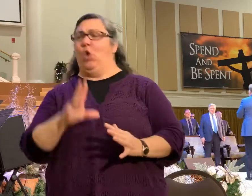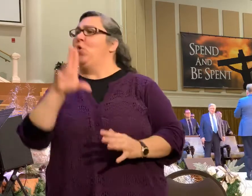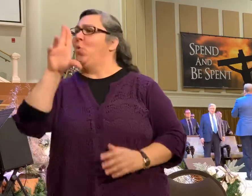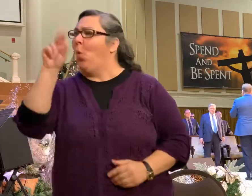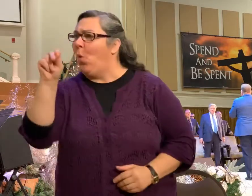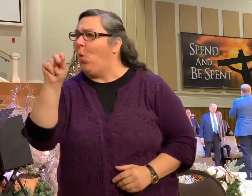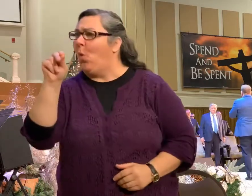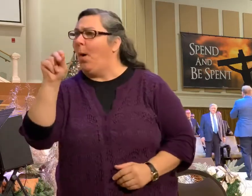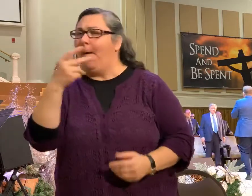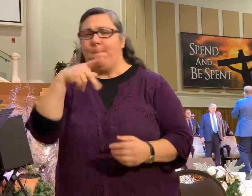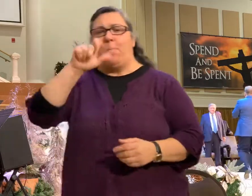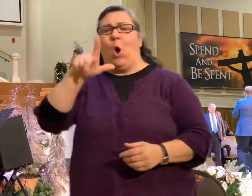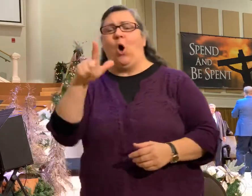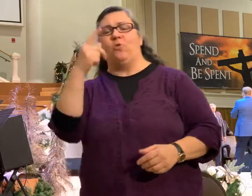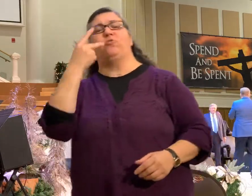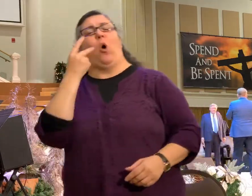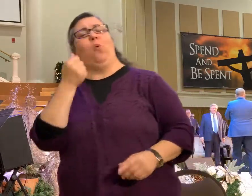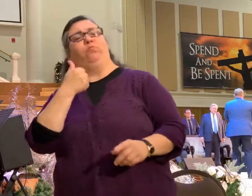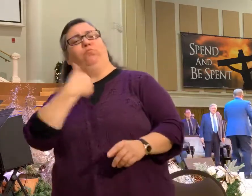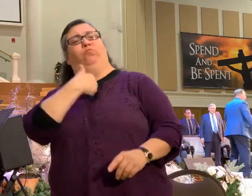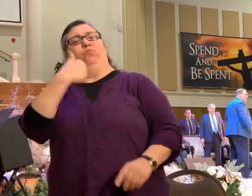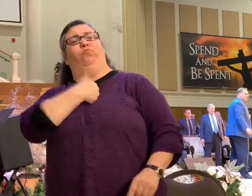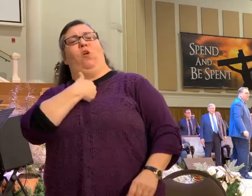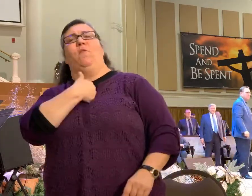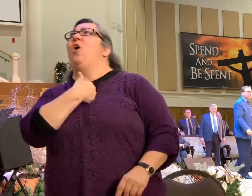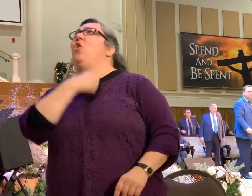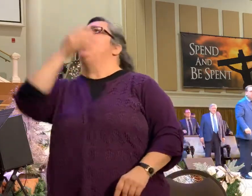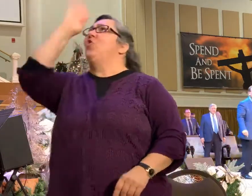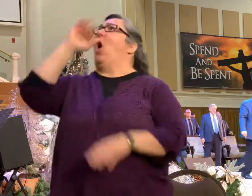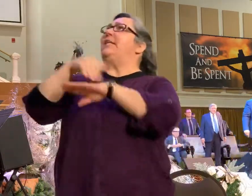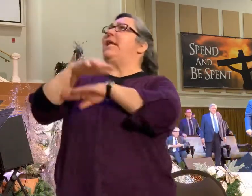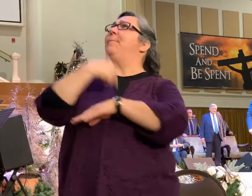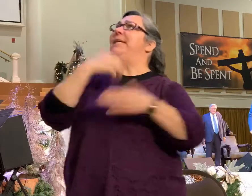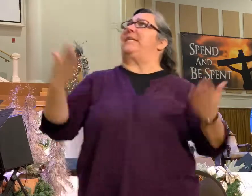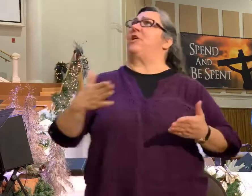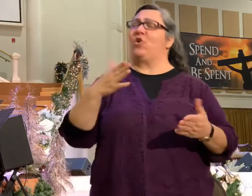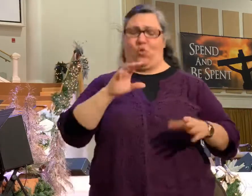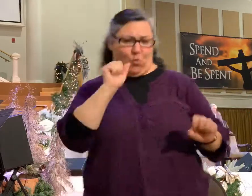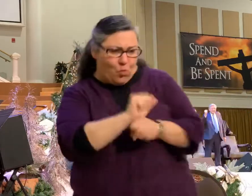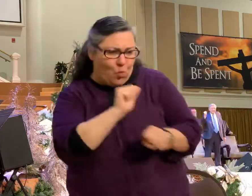saw himself on an undercover mission by God.